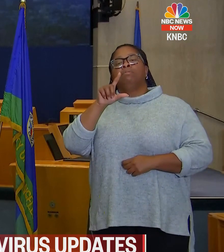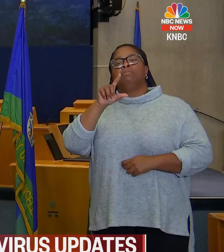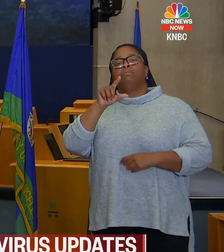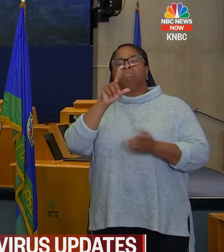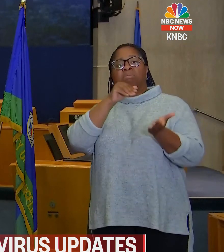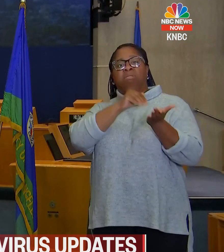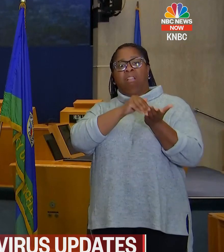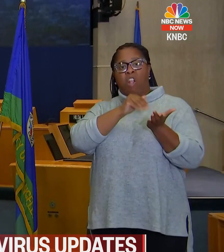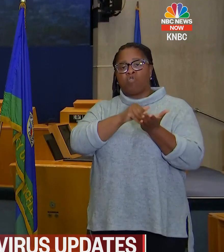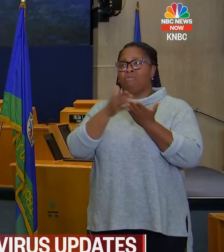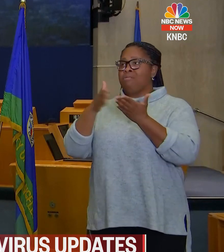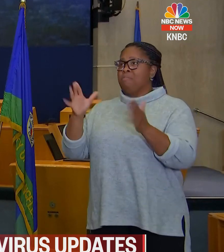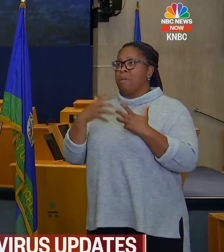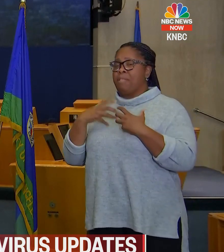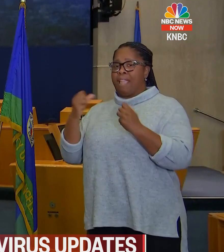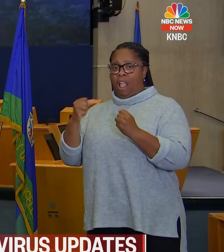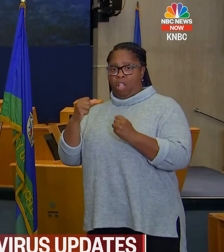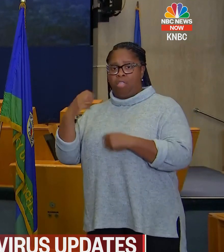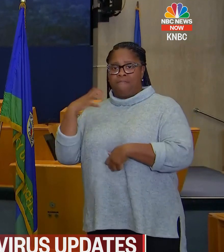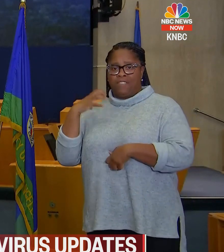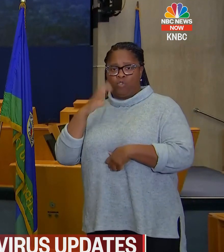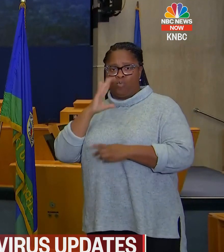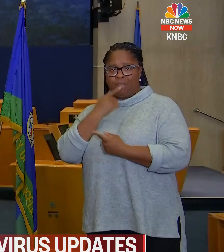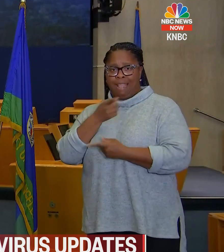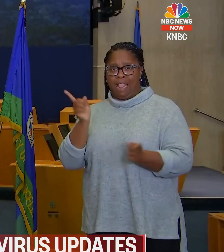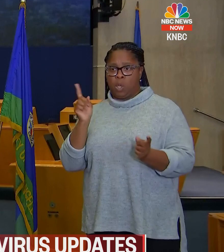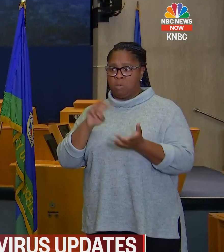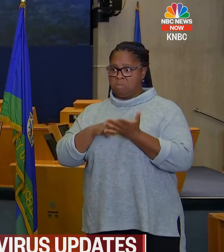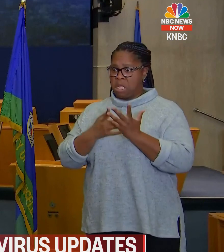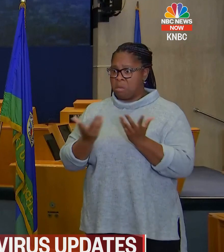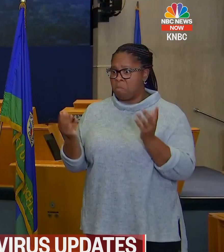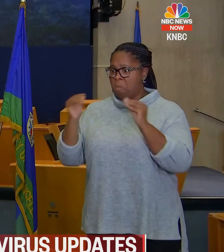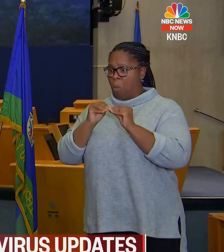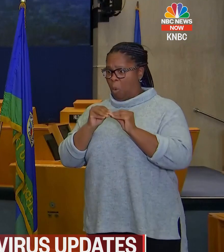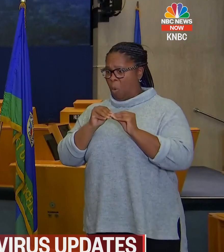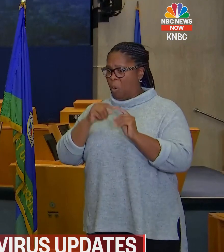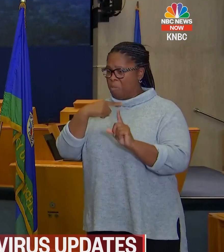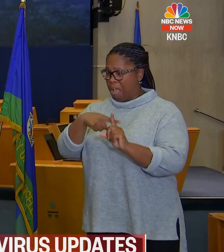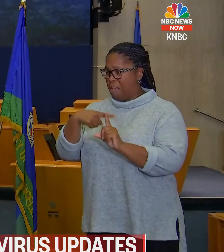officials alike will tell you, this does not necessarily mean we are